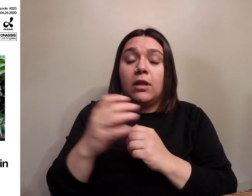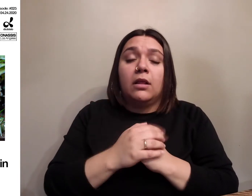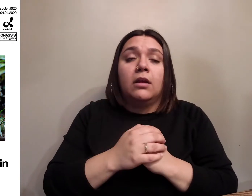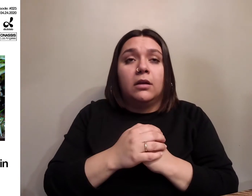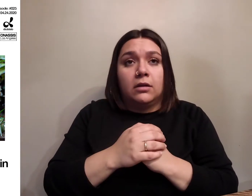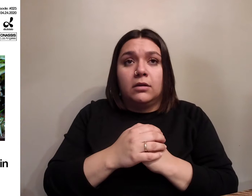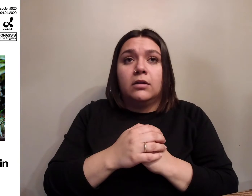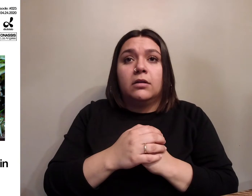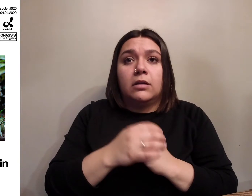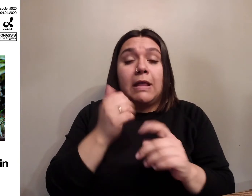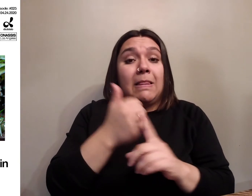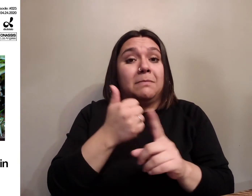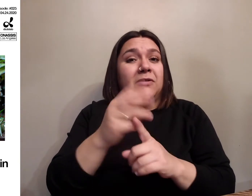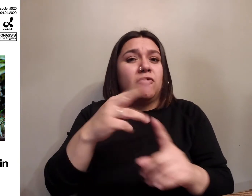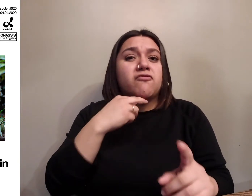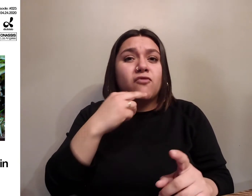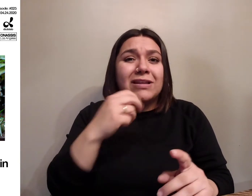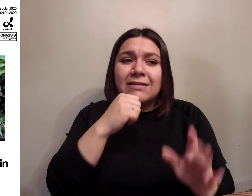all those individuals